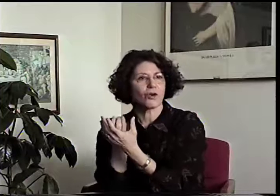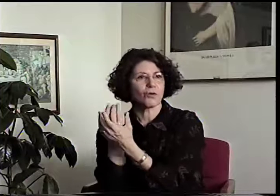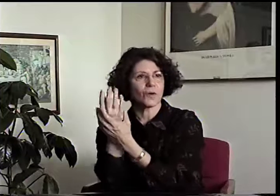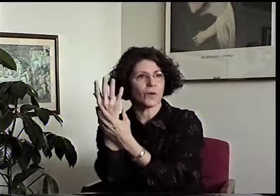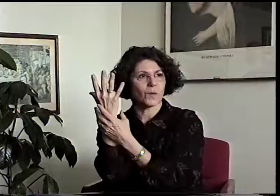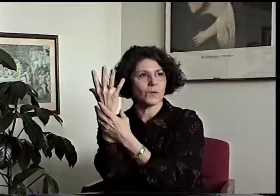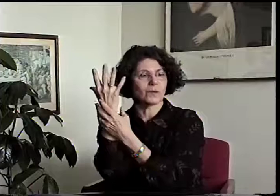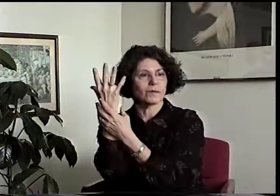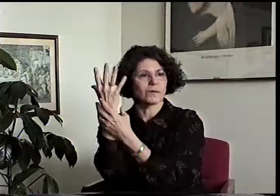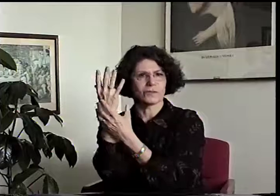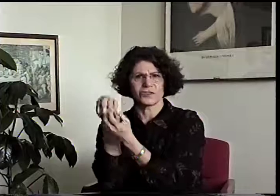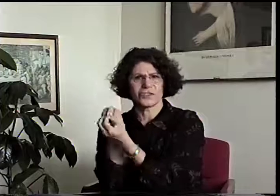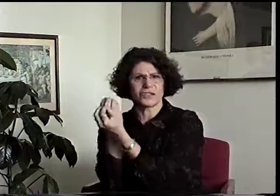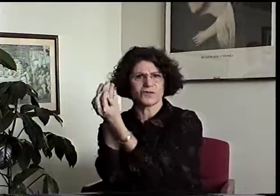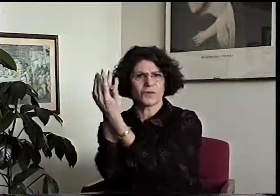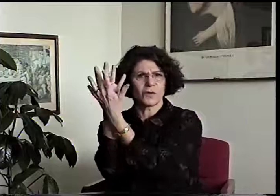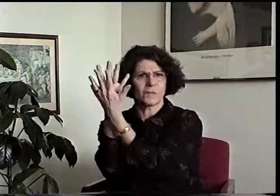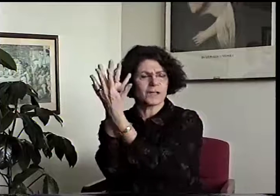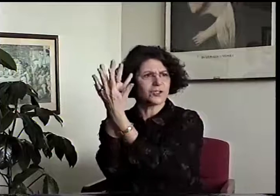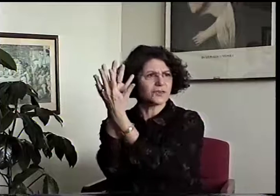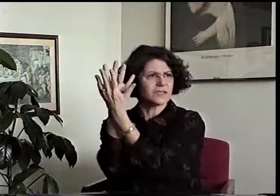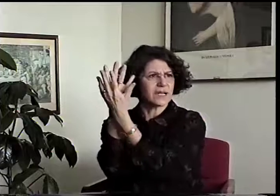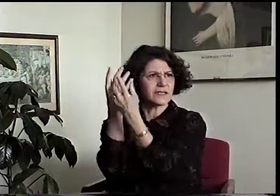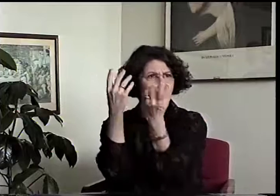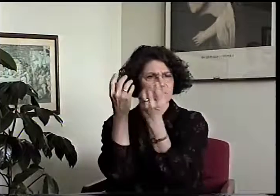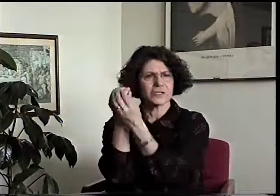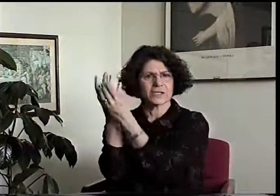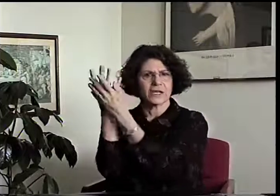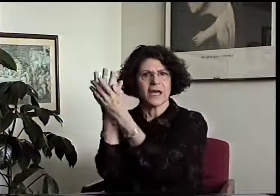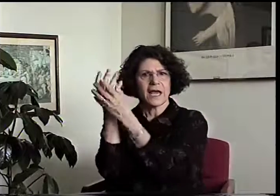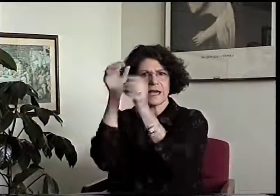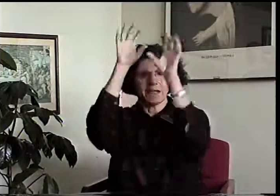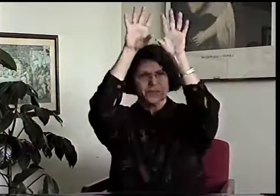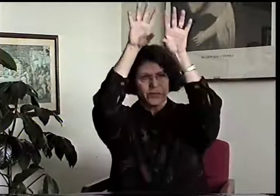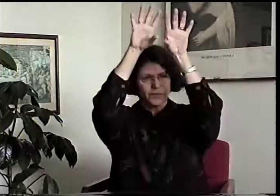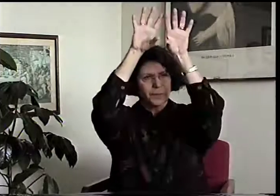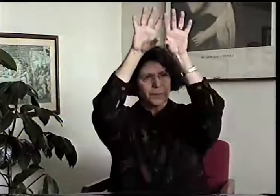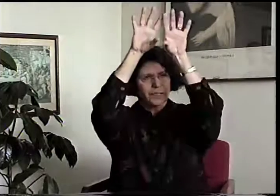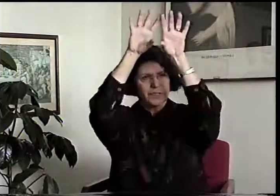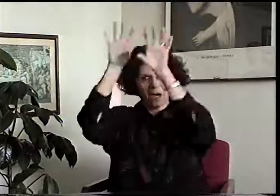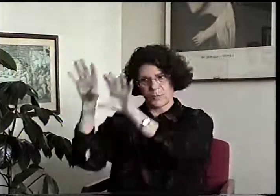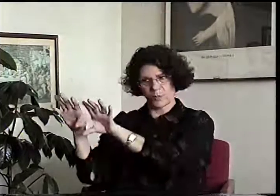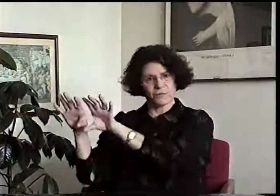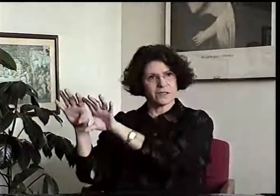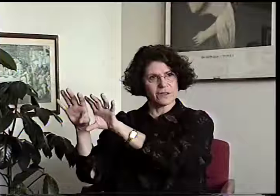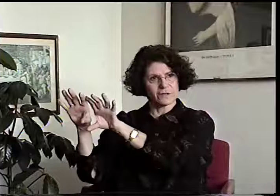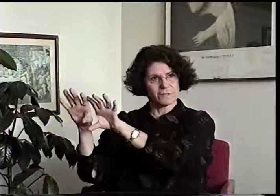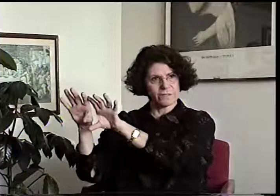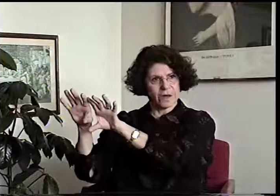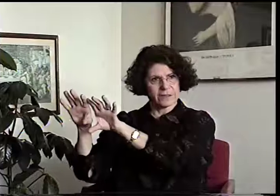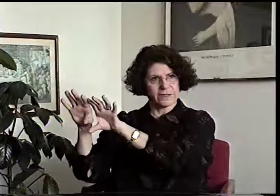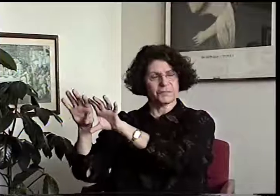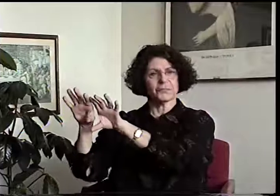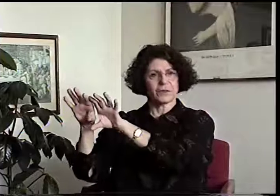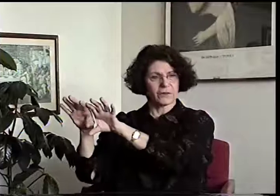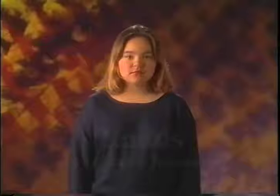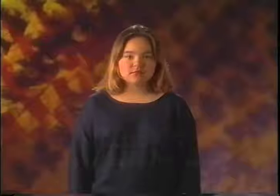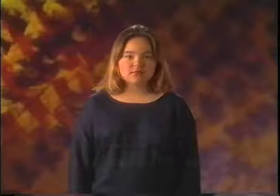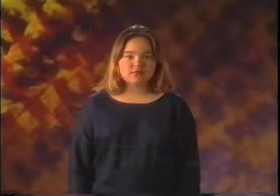grow. Mhm. Or she does grow, I'm not sure exactly how she does it. And that starts, remember, at the top and moves to the right. Okay.